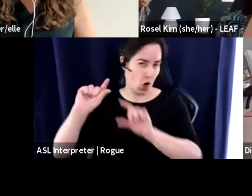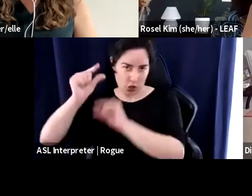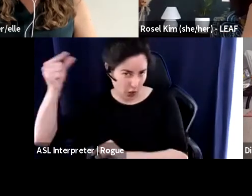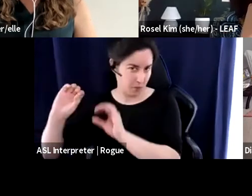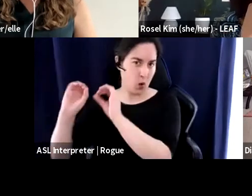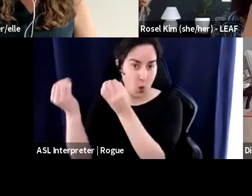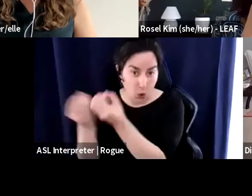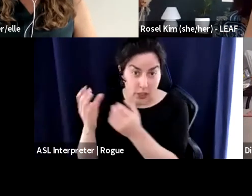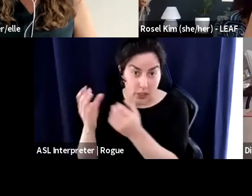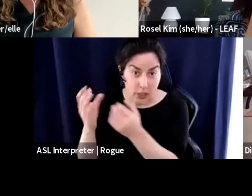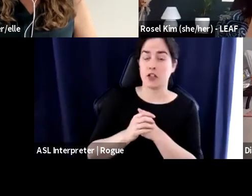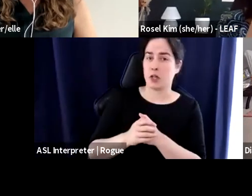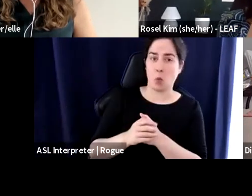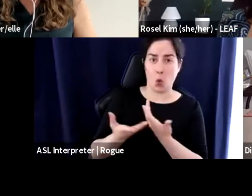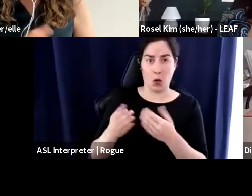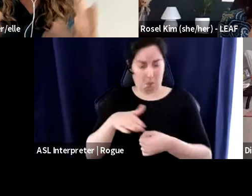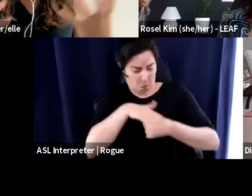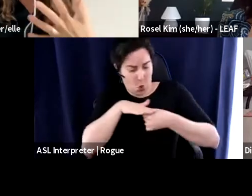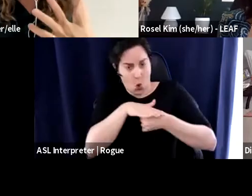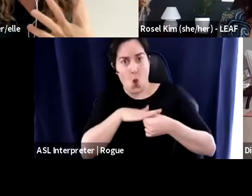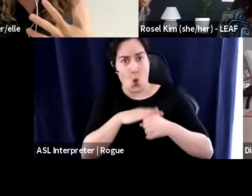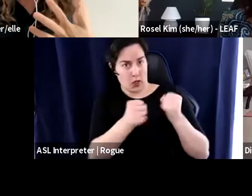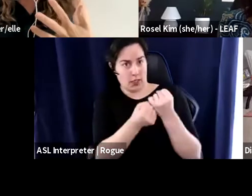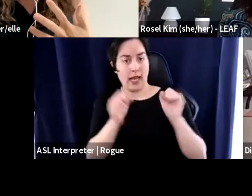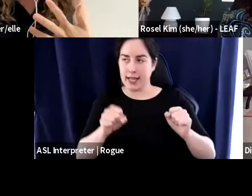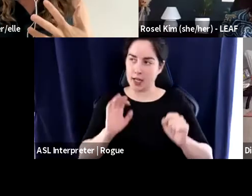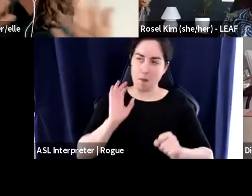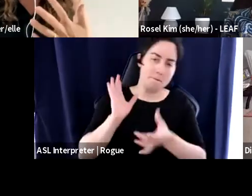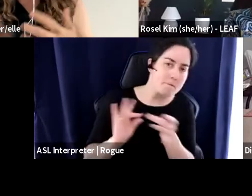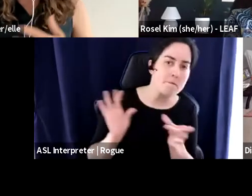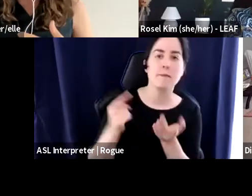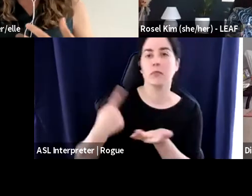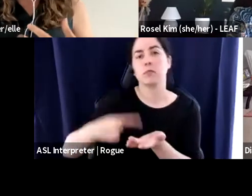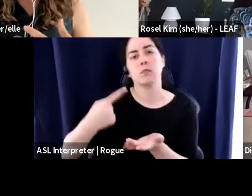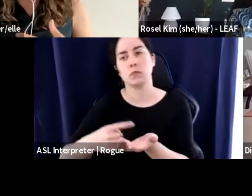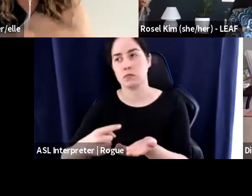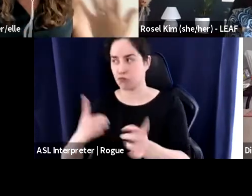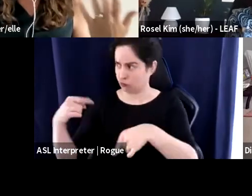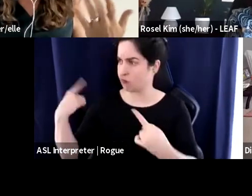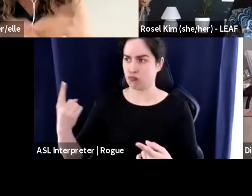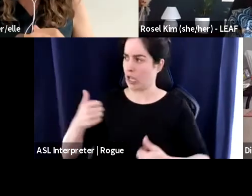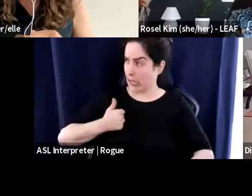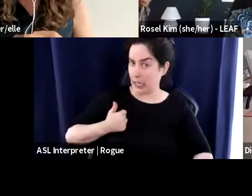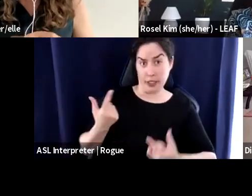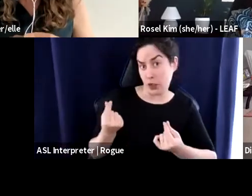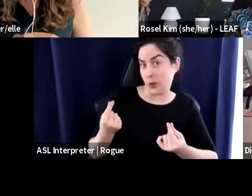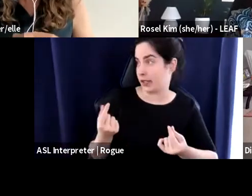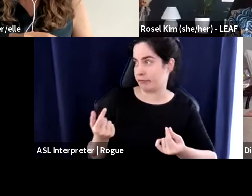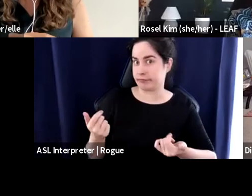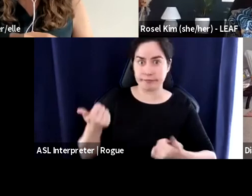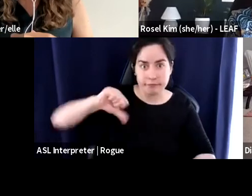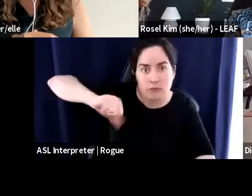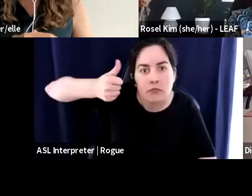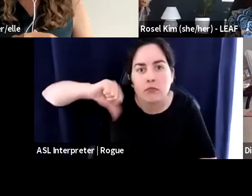and to sort of give the UN committee our take on, how well Canada is doing, because as you can imagine,